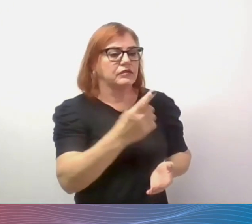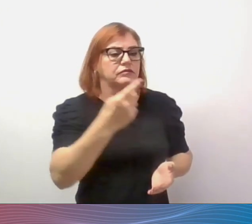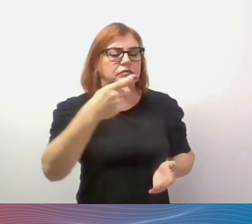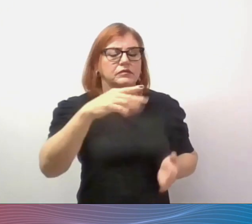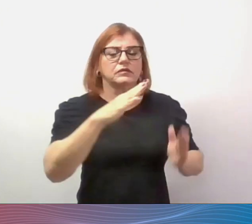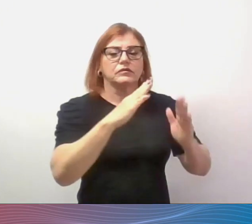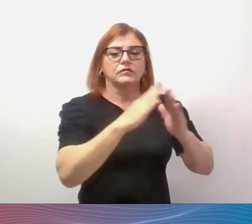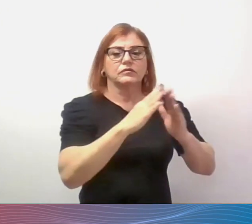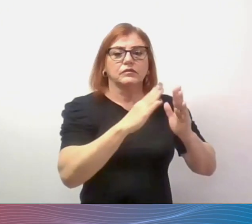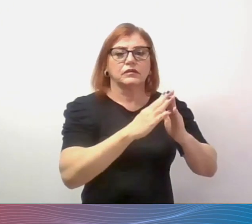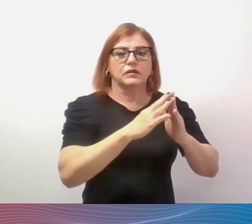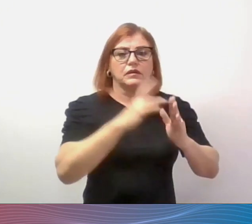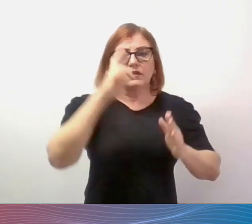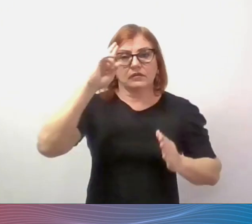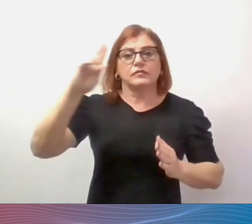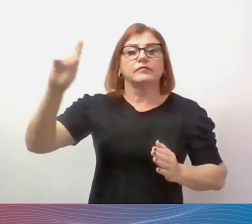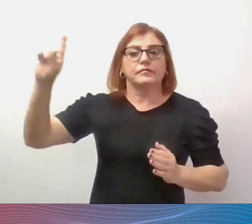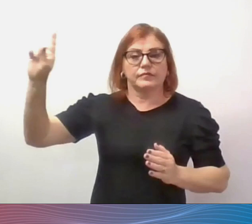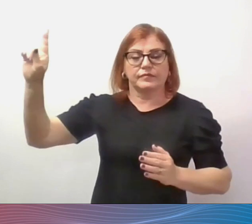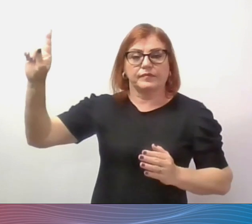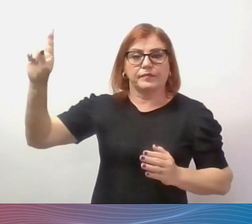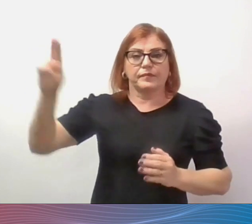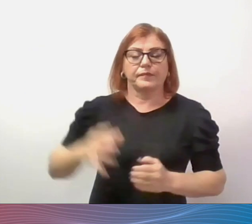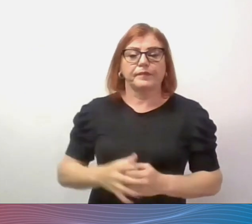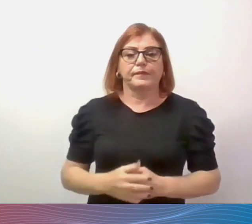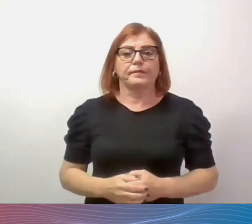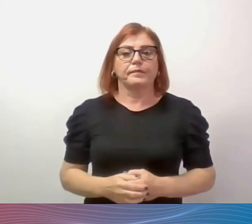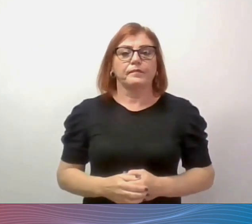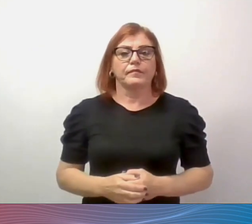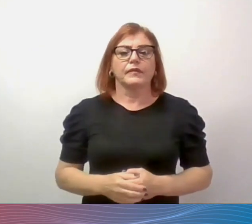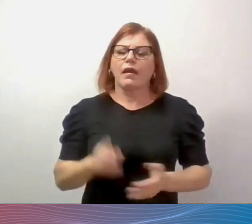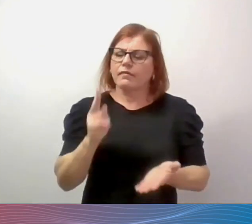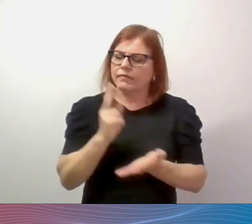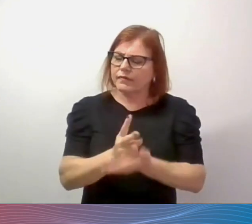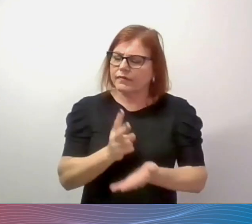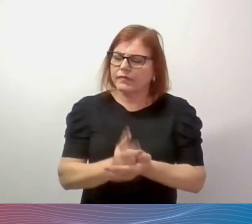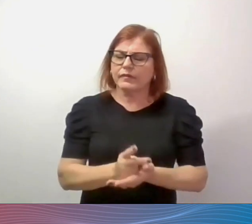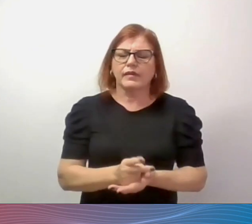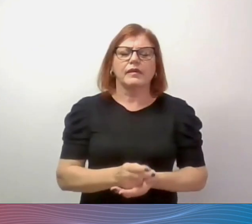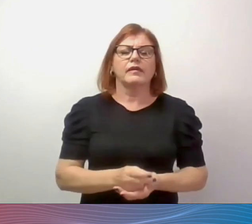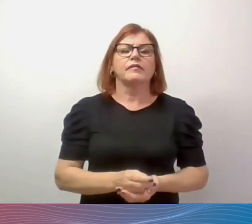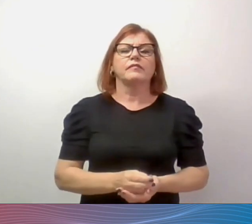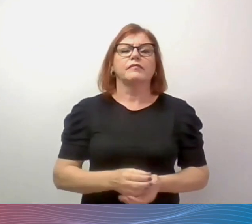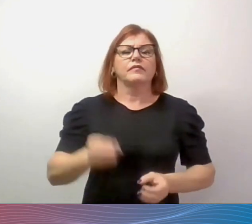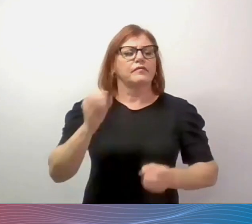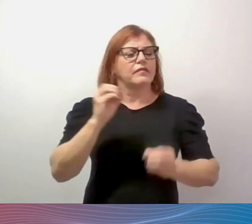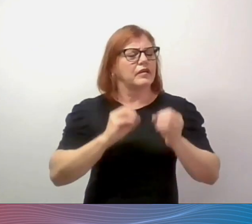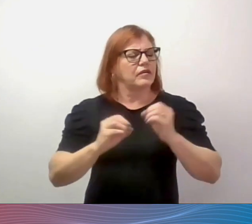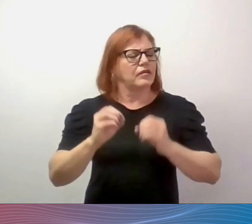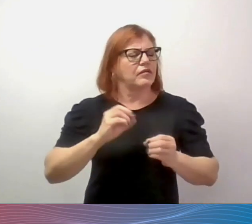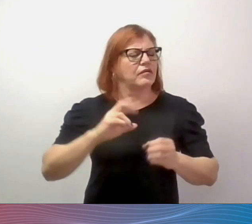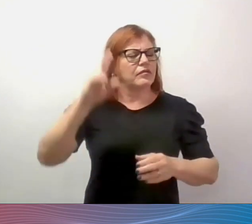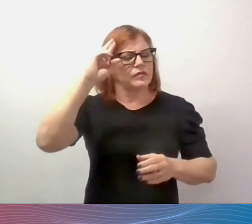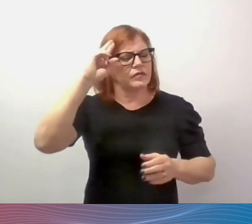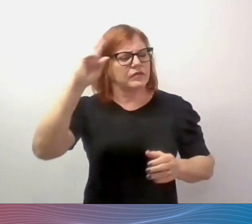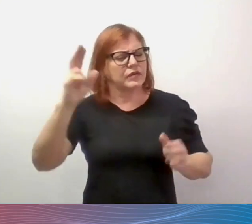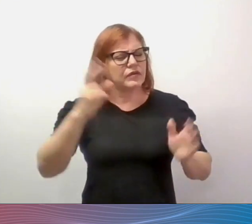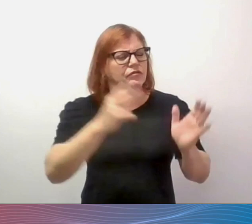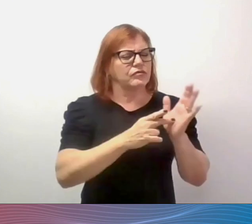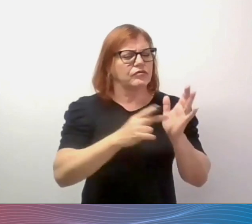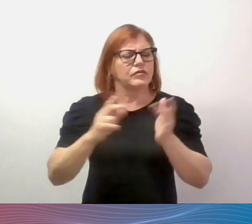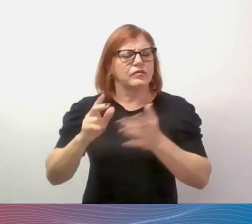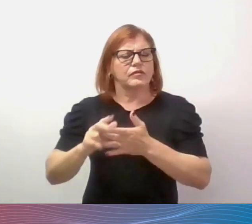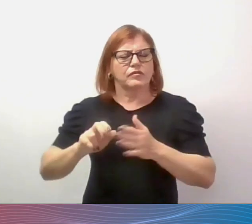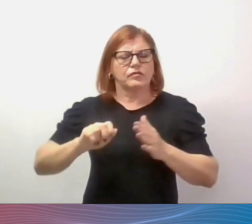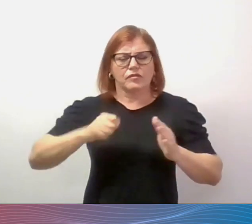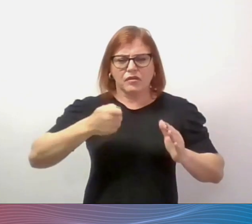vez que você fala Jesus é o Senhor. Every time you say Jesus is Lord. Você está entregando a chave da sua casa para ele. You're